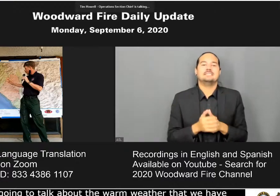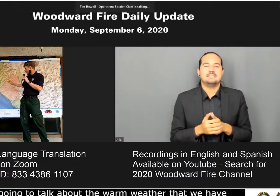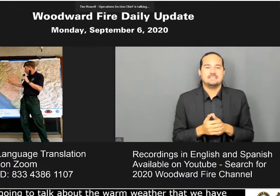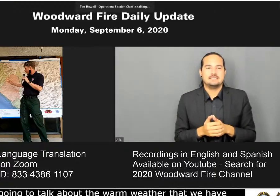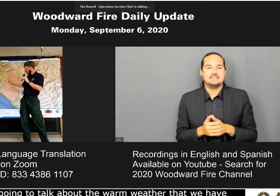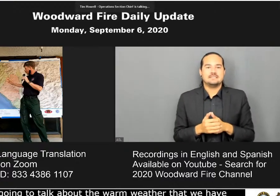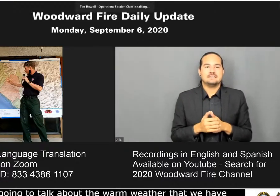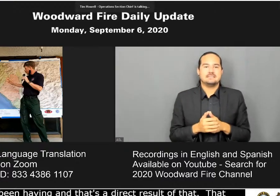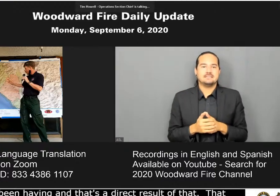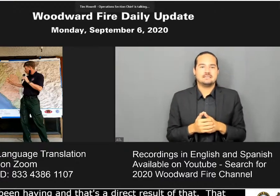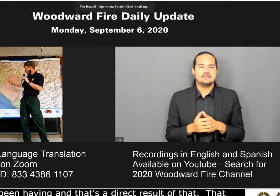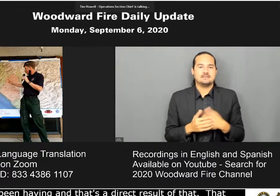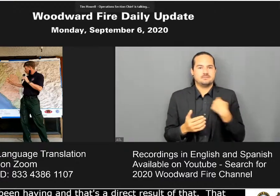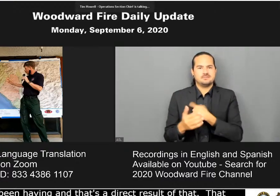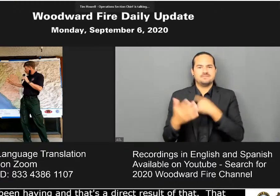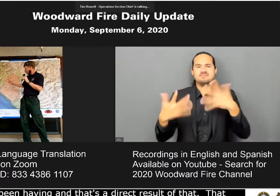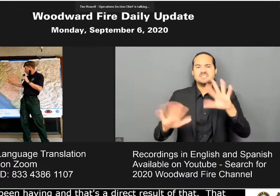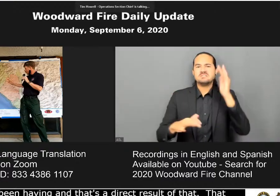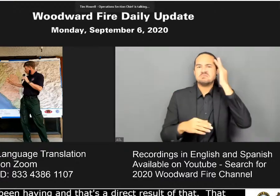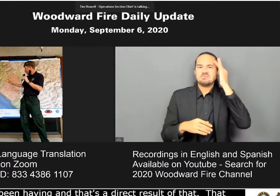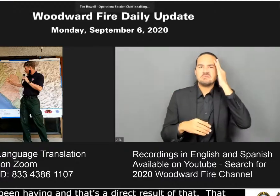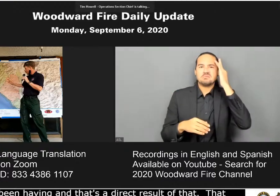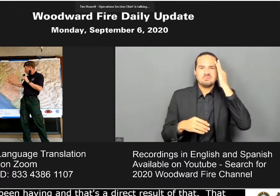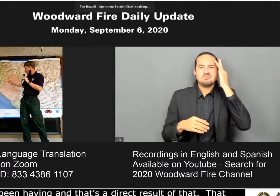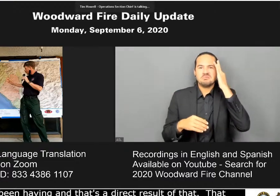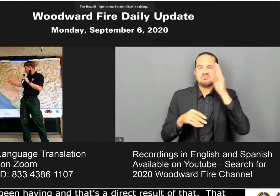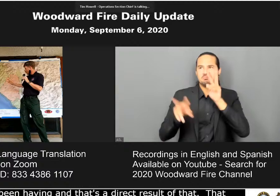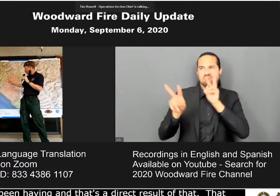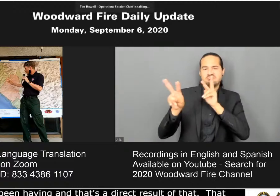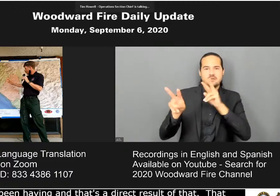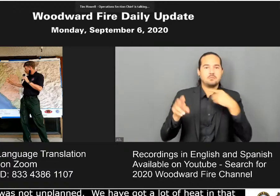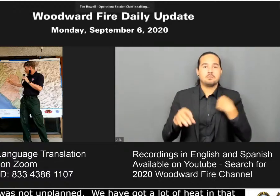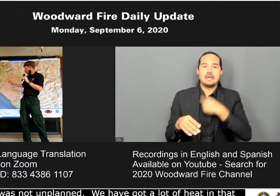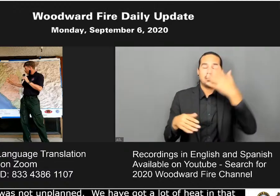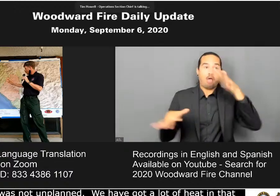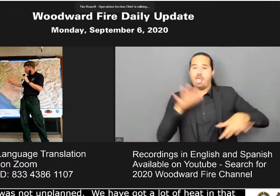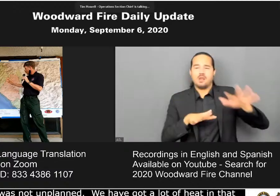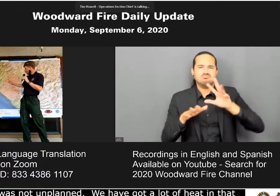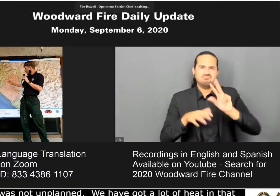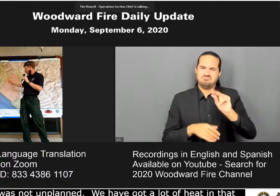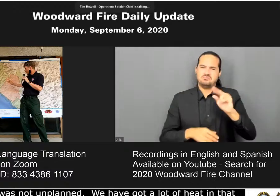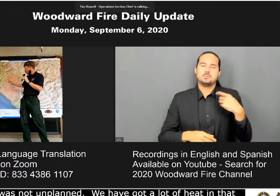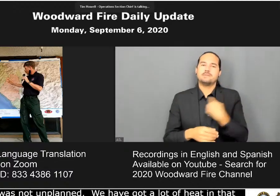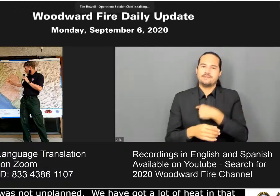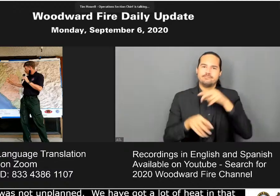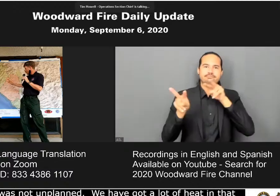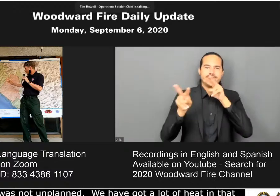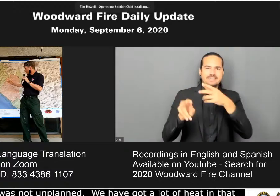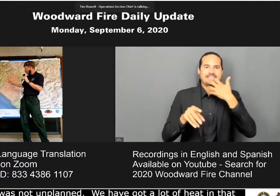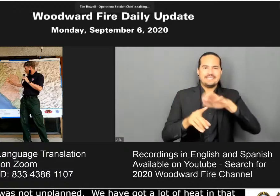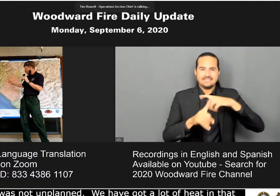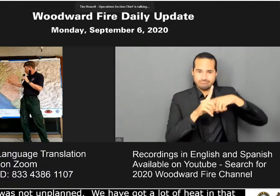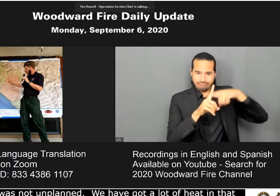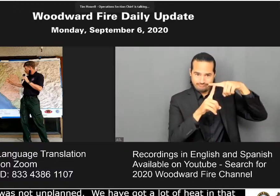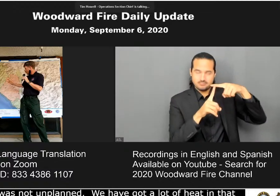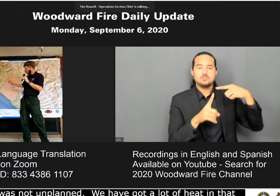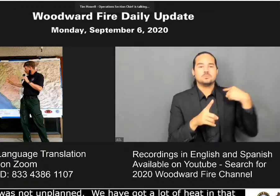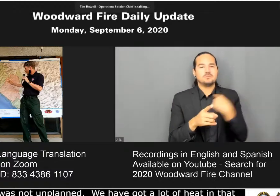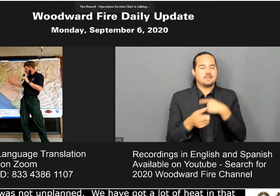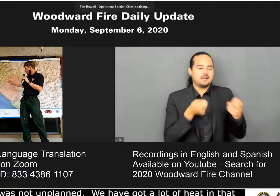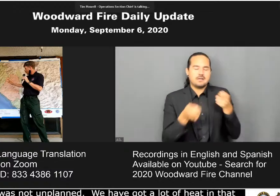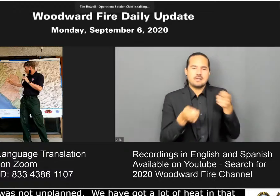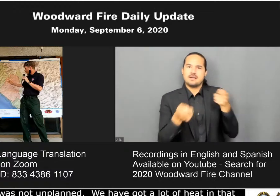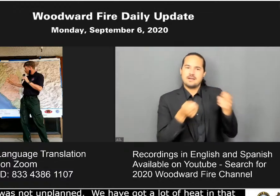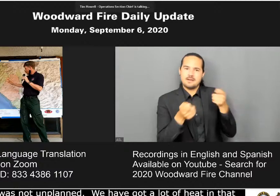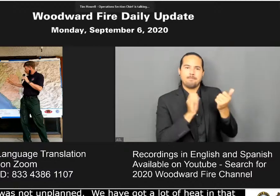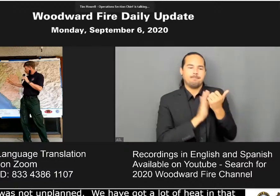We've got a lot of heat in that area, and the fire is actually doing cleaning up the unburned fuel quite nicely.